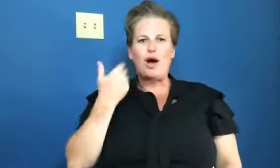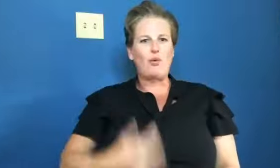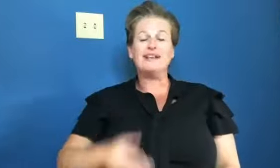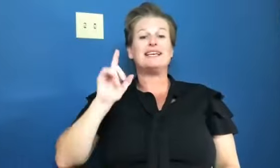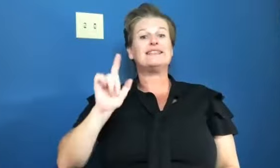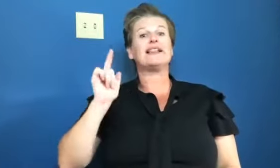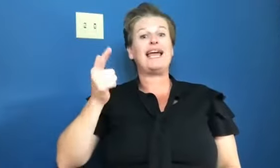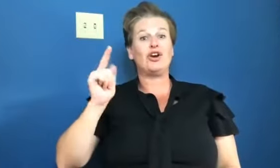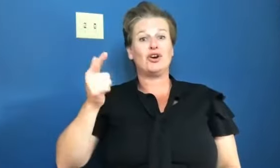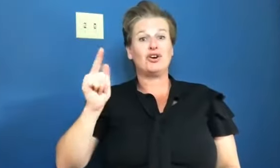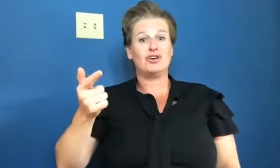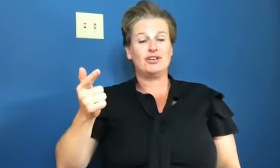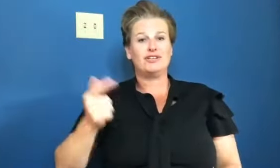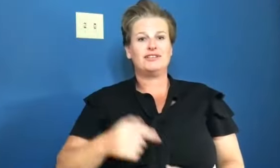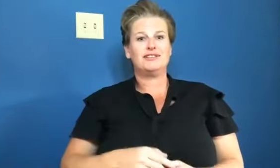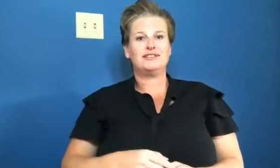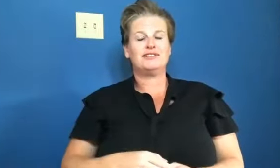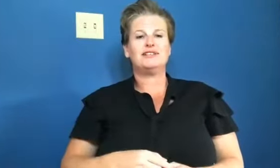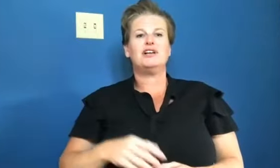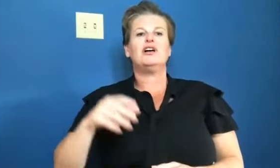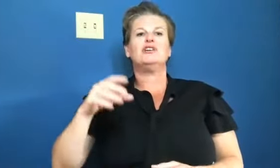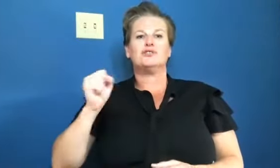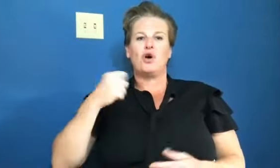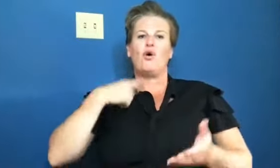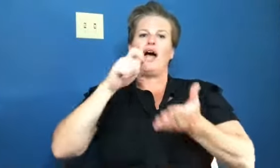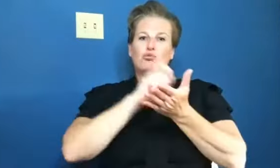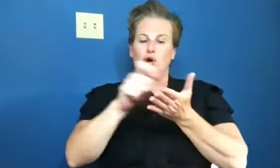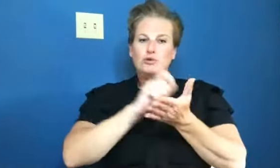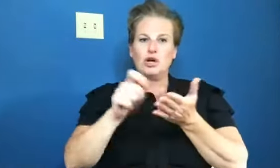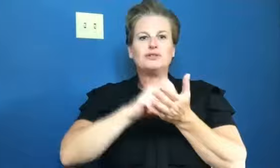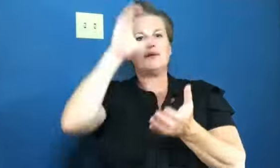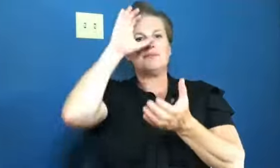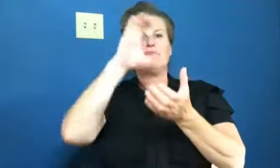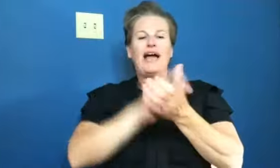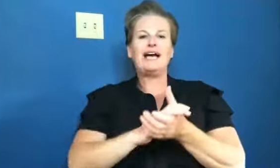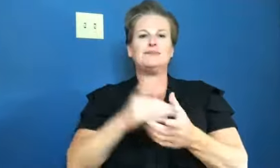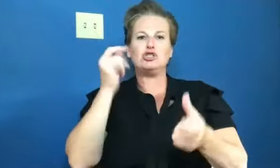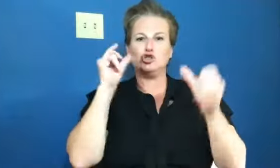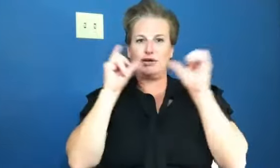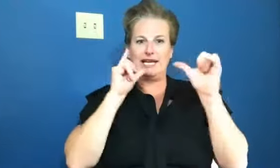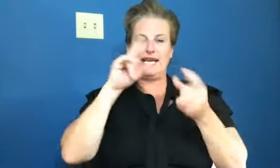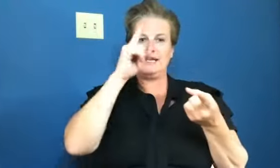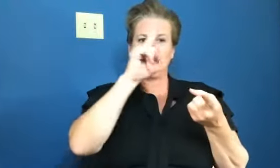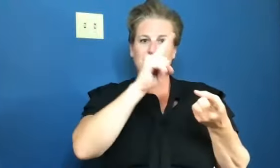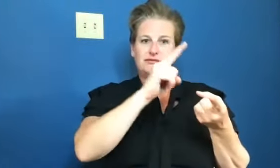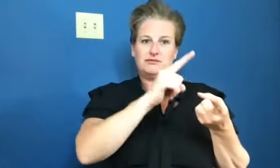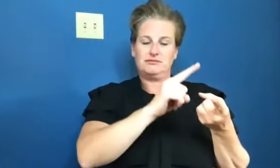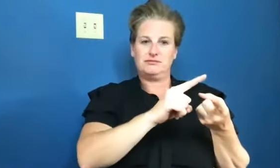liked what I heard. I wrote notes. My husband's drinking started tapering down, and I fell out of an Al-Anon. I fell out of Al-Anon